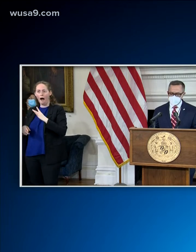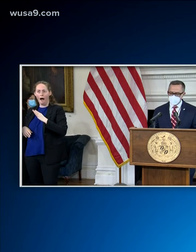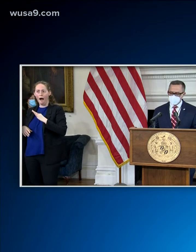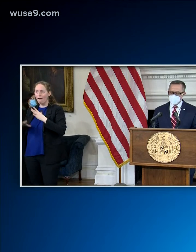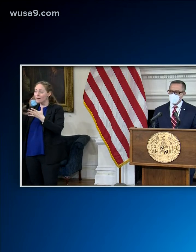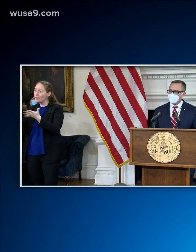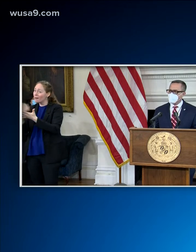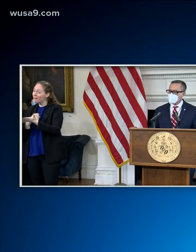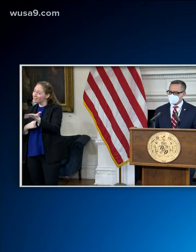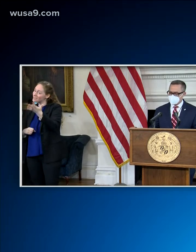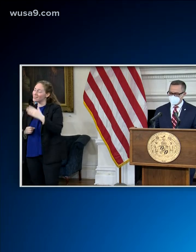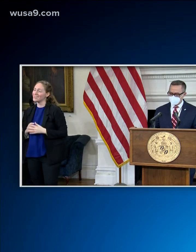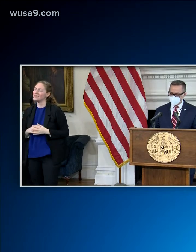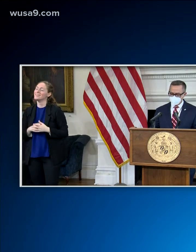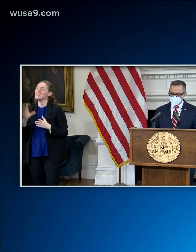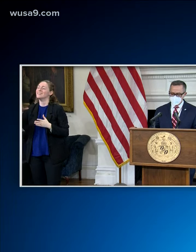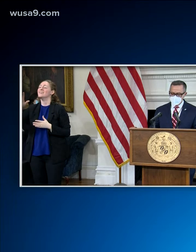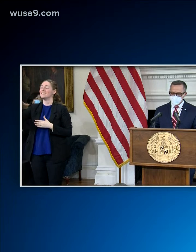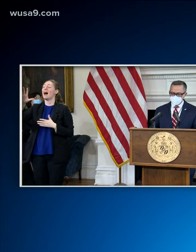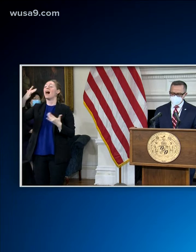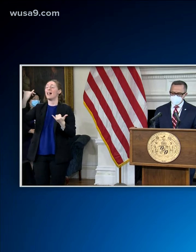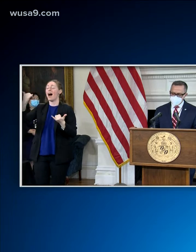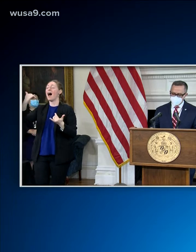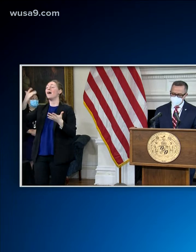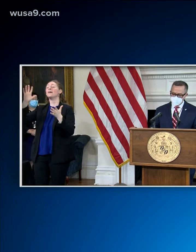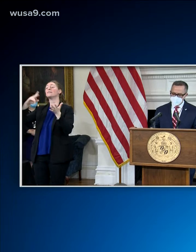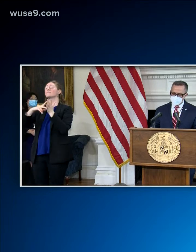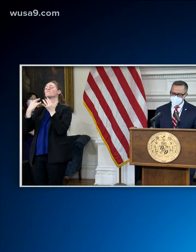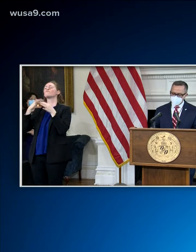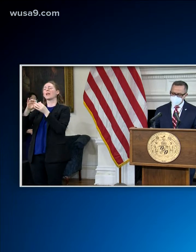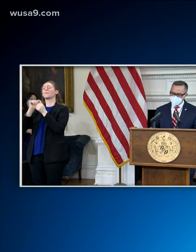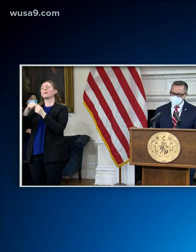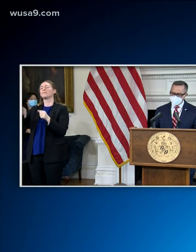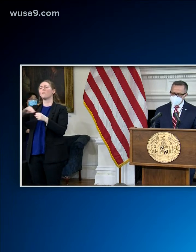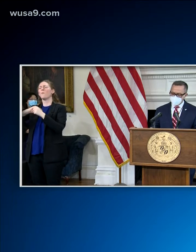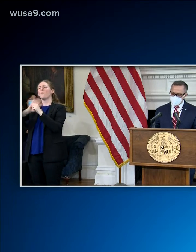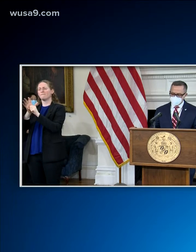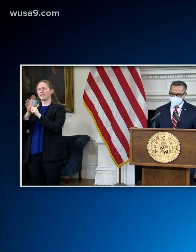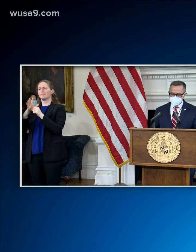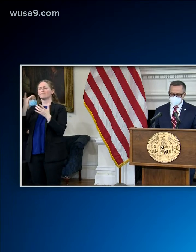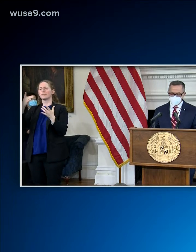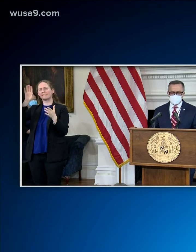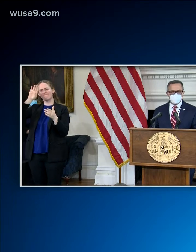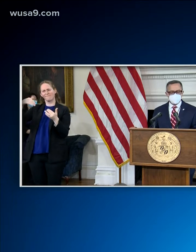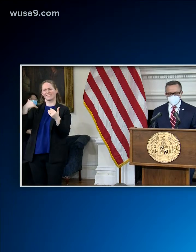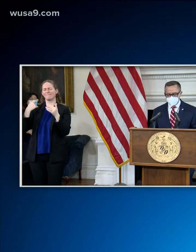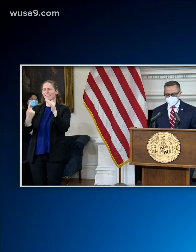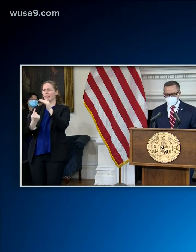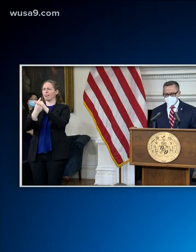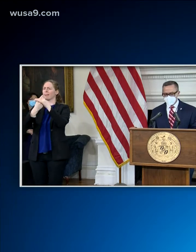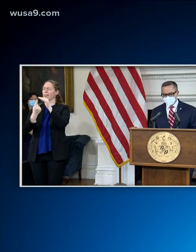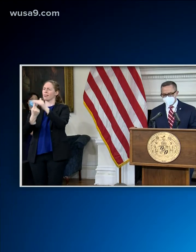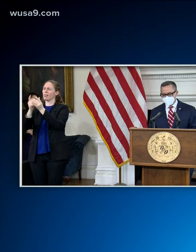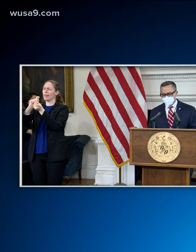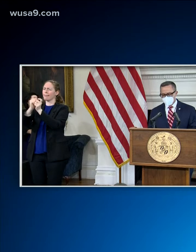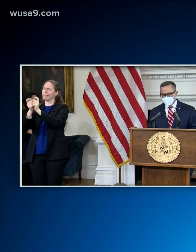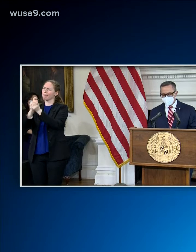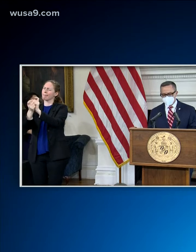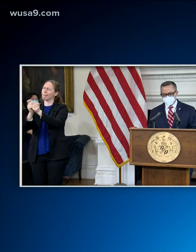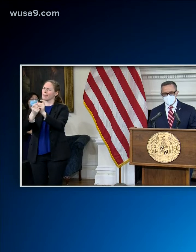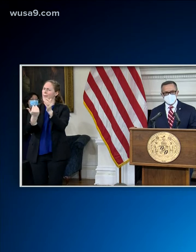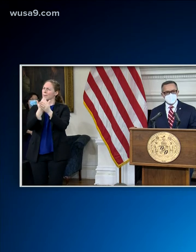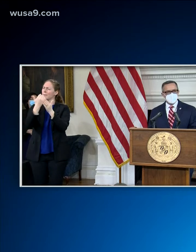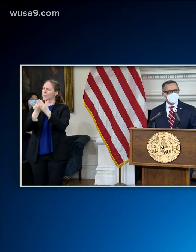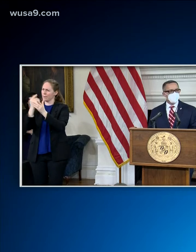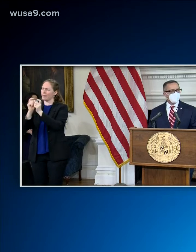particularly B.1.1.7. Please remember that COVID-19 may cause symptoms including fever, muscle aches,